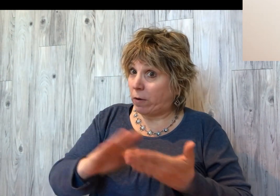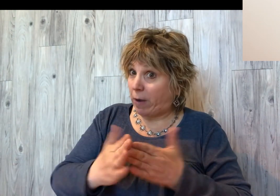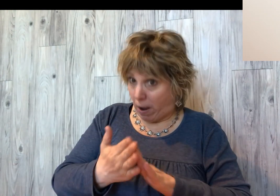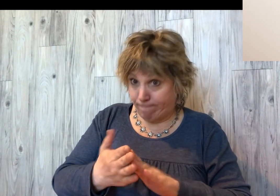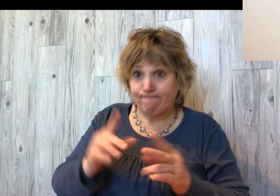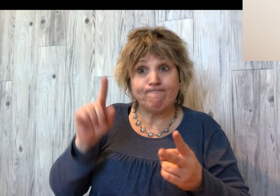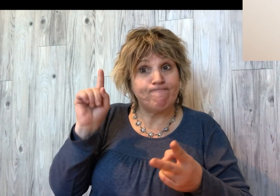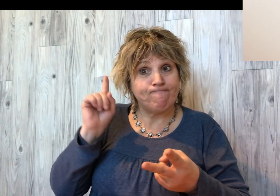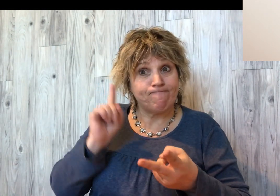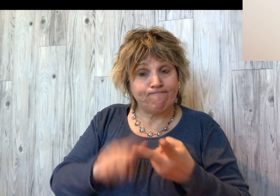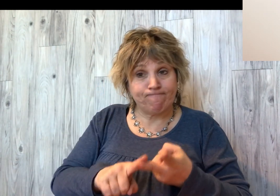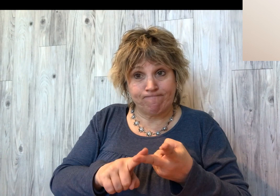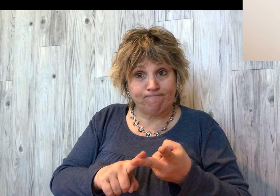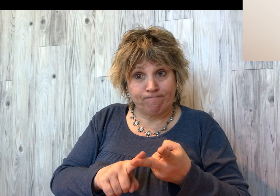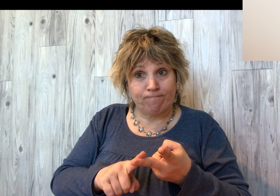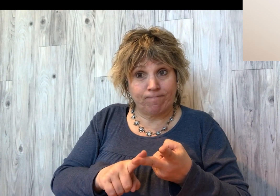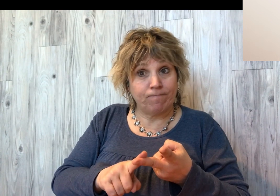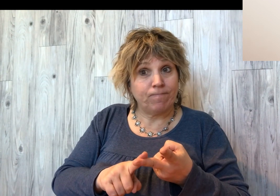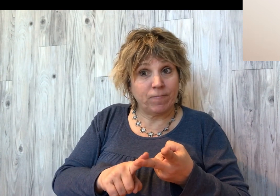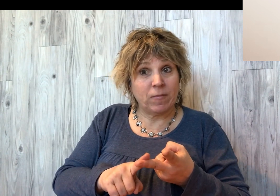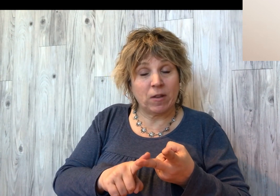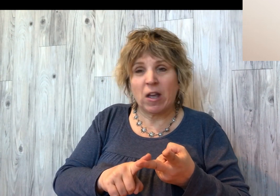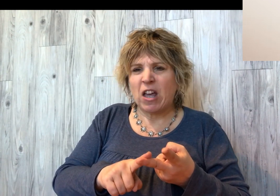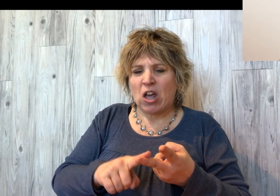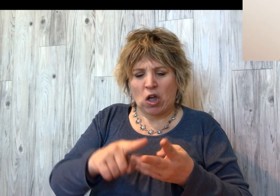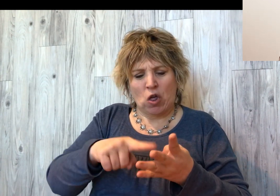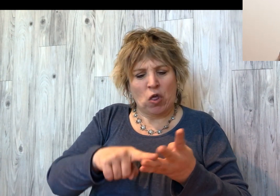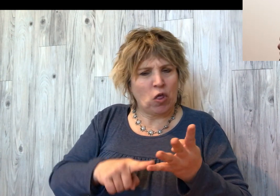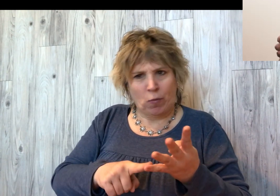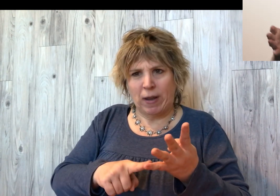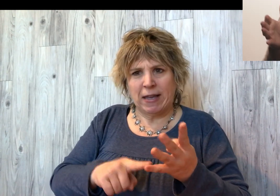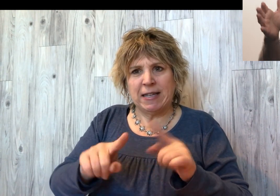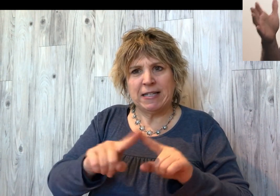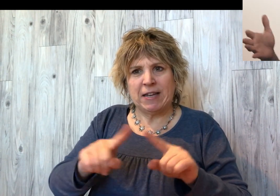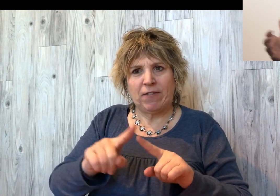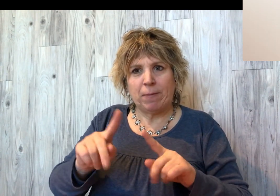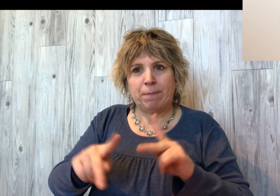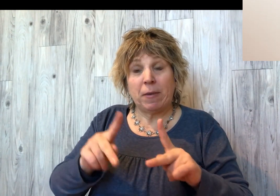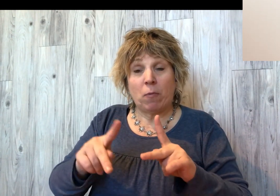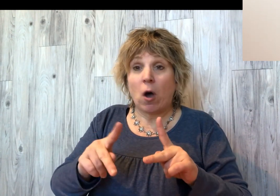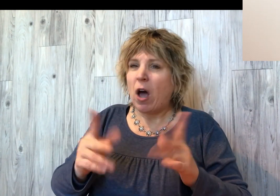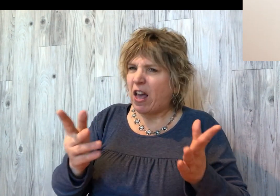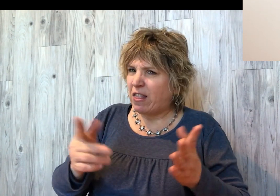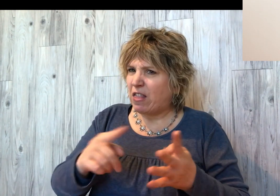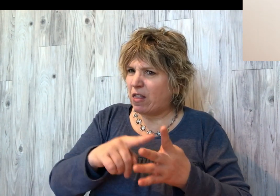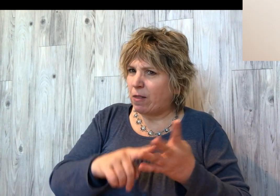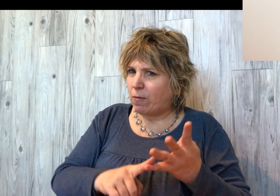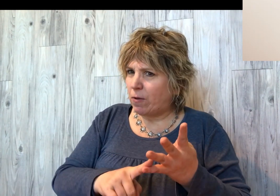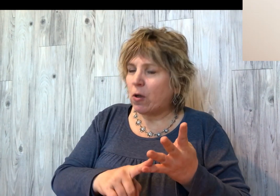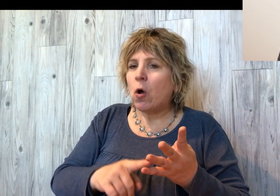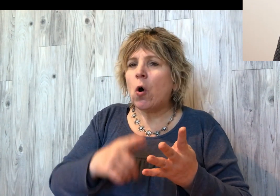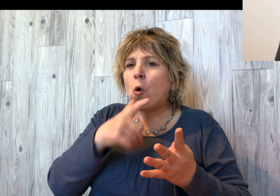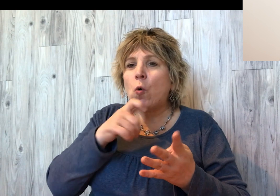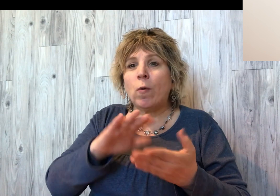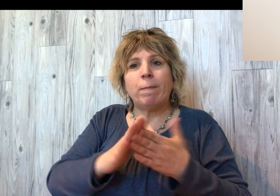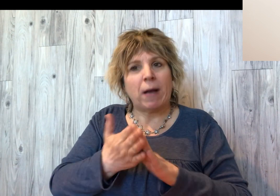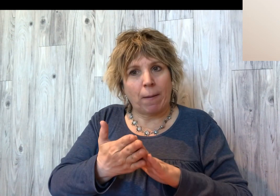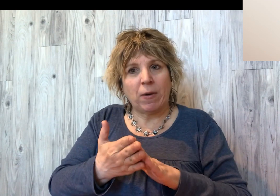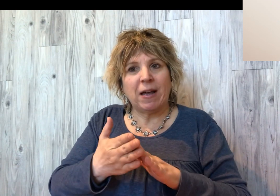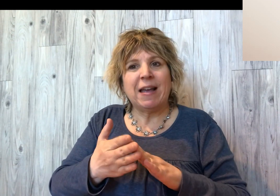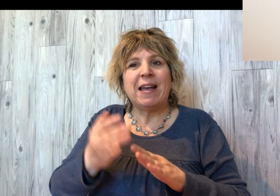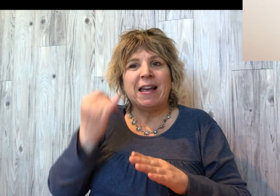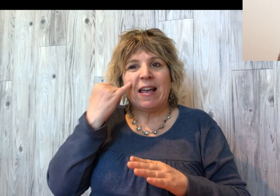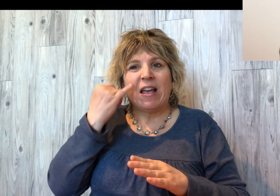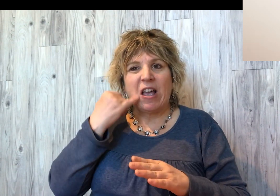to be, right? Let's go with that. And then there's three other types of people. And these three other types of people are who we